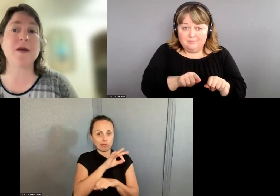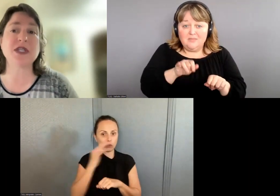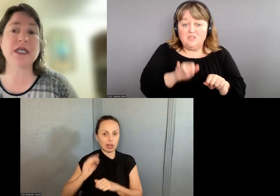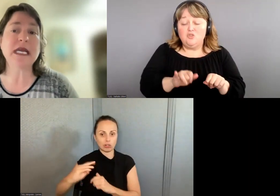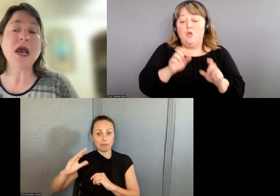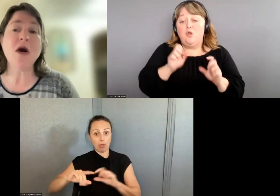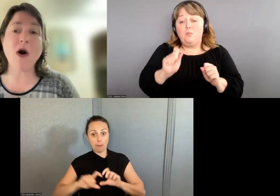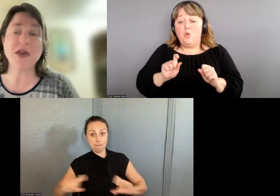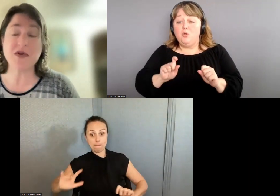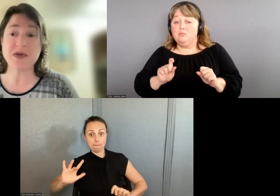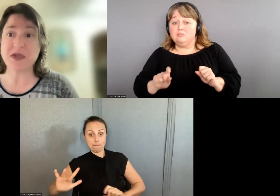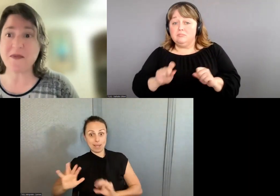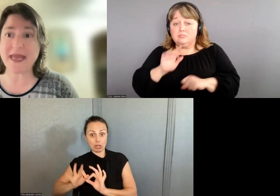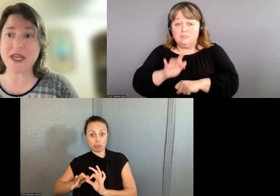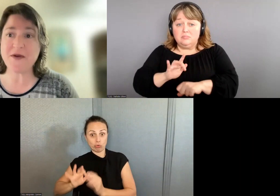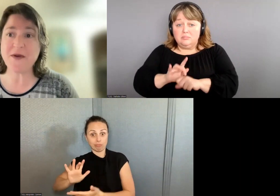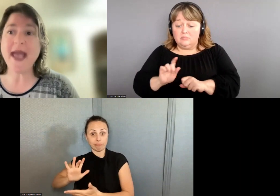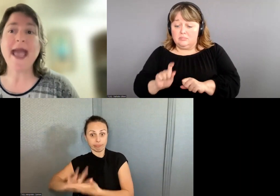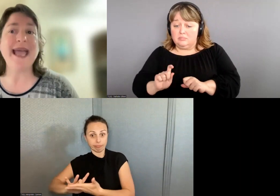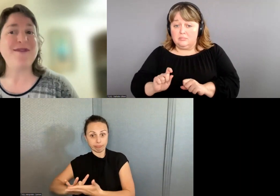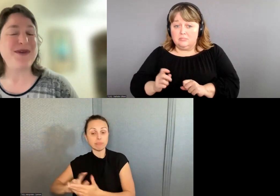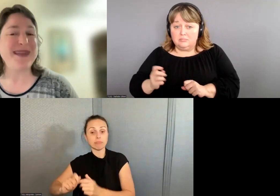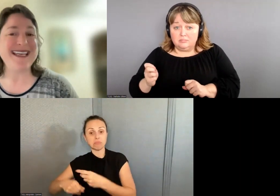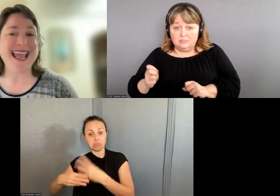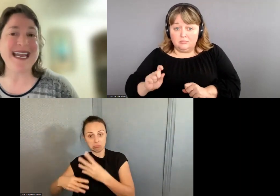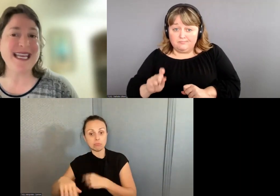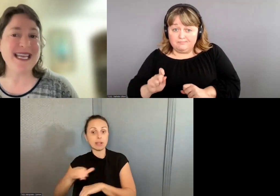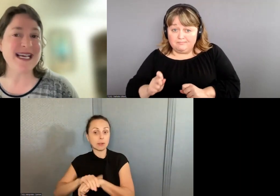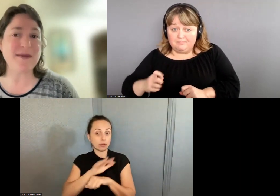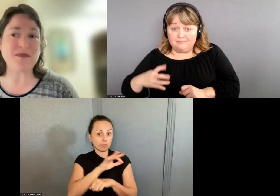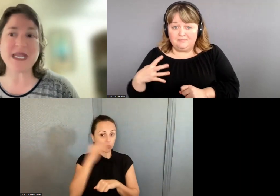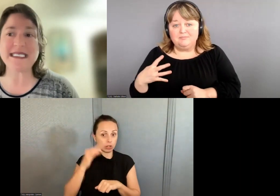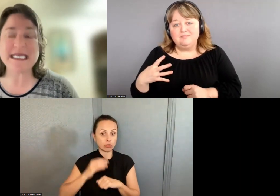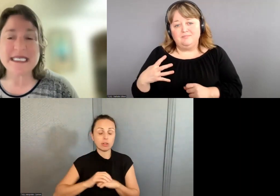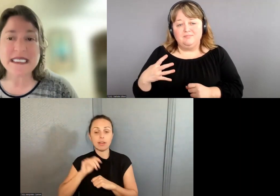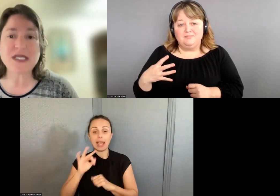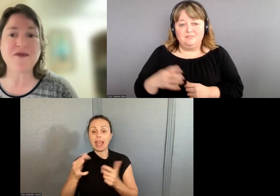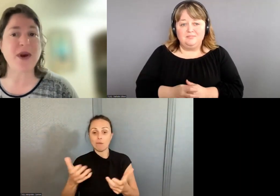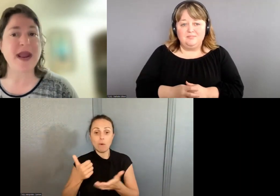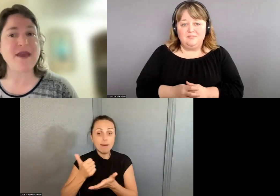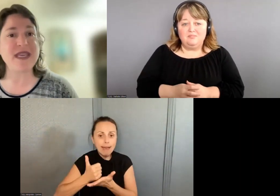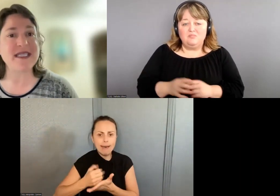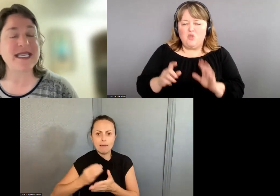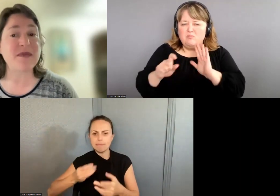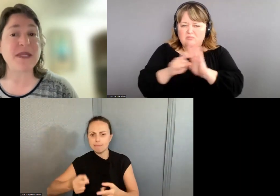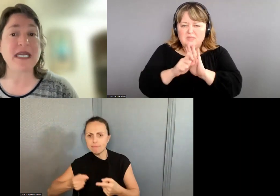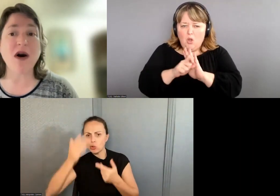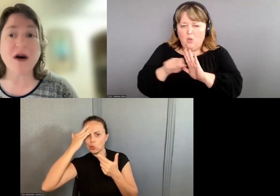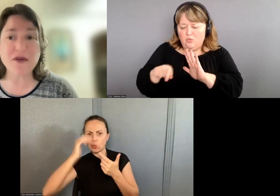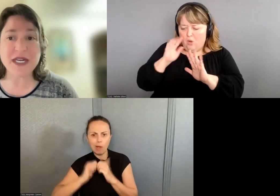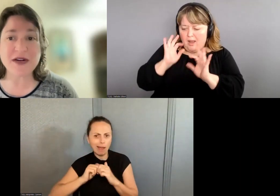interpretation option on your Zoom menu. And if you need any assistance for any of the accessibility offered here